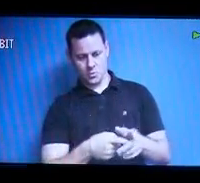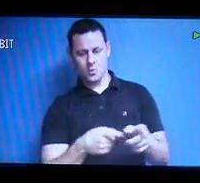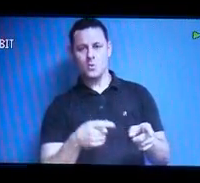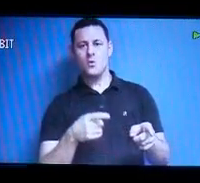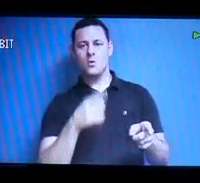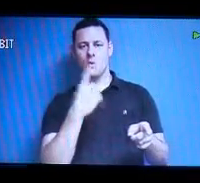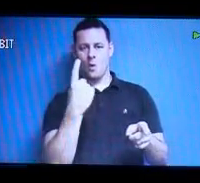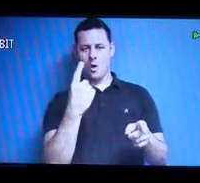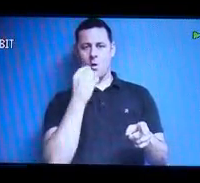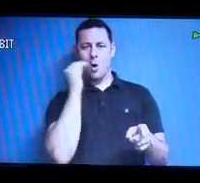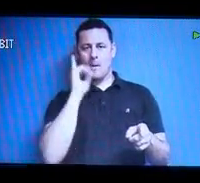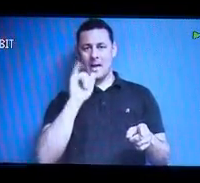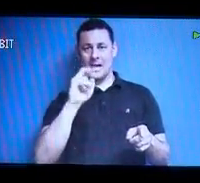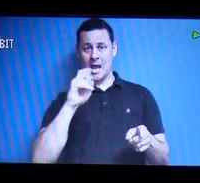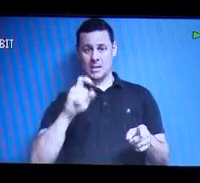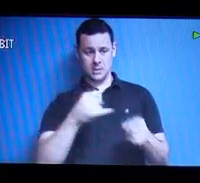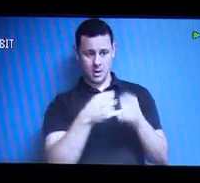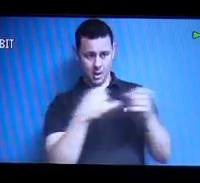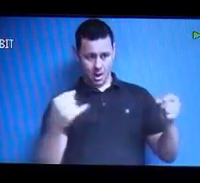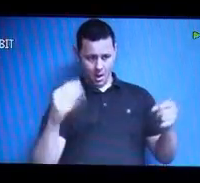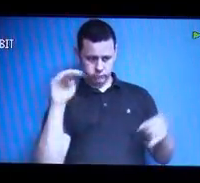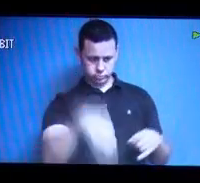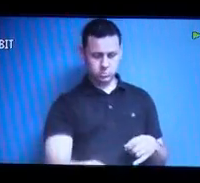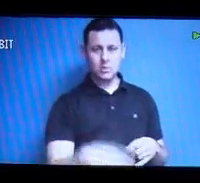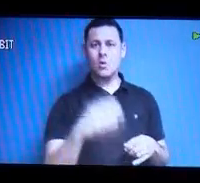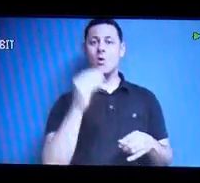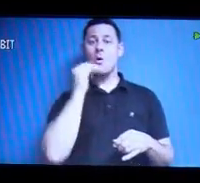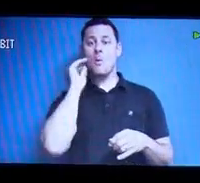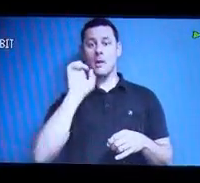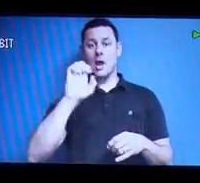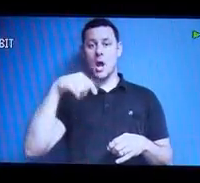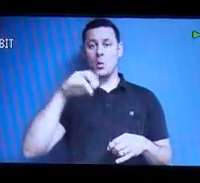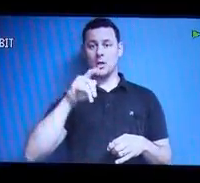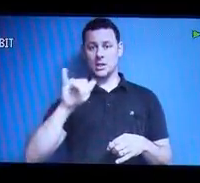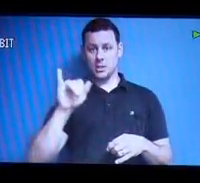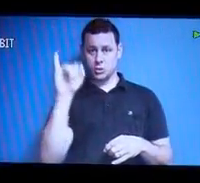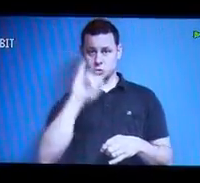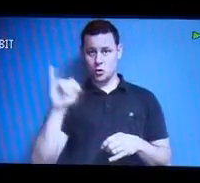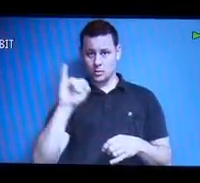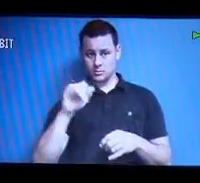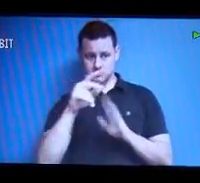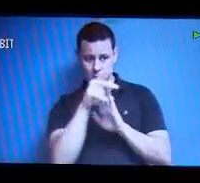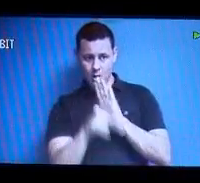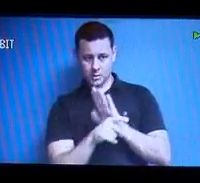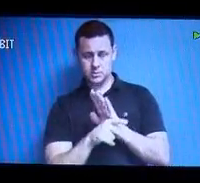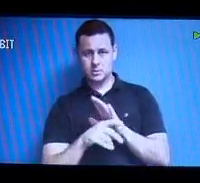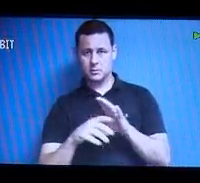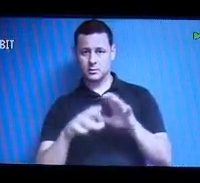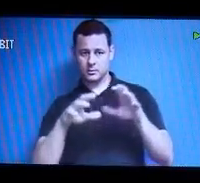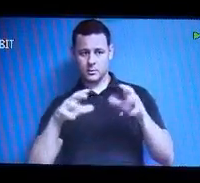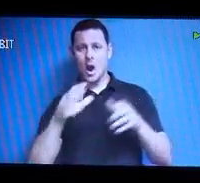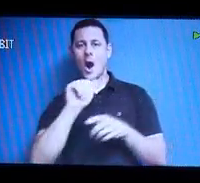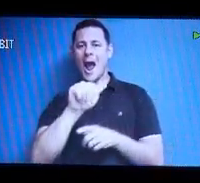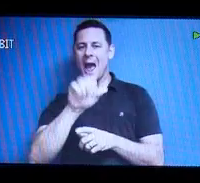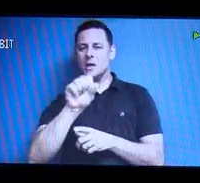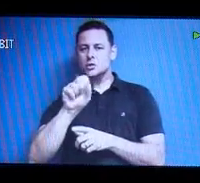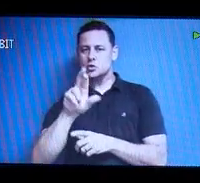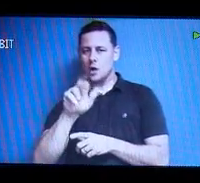can focus in home equity insurance policy on protecting against your